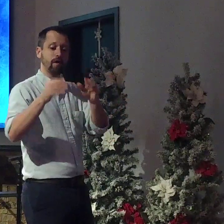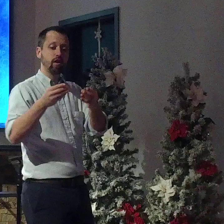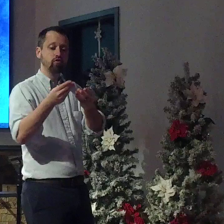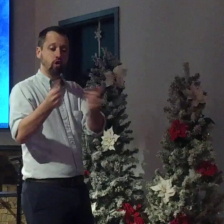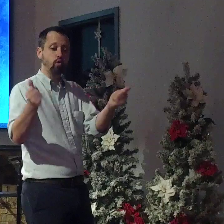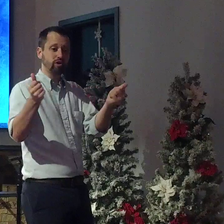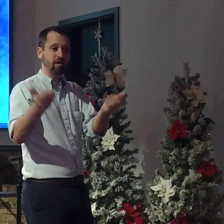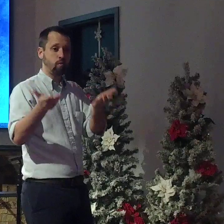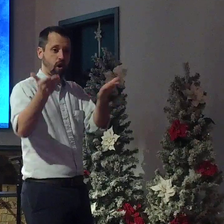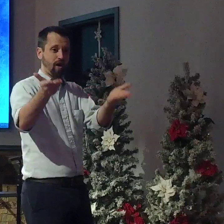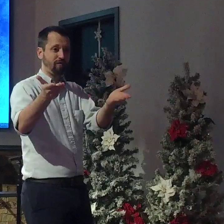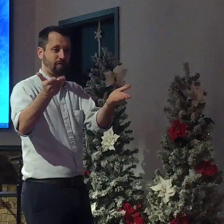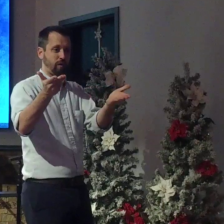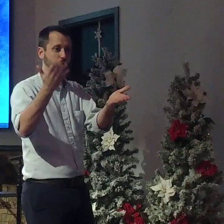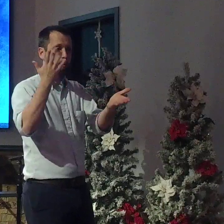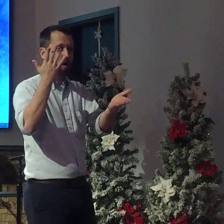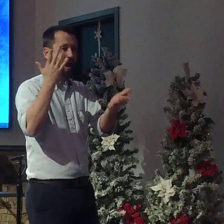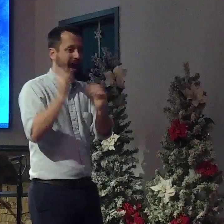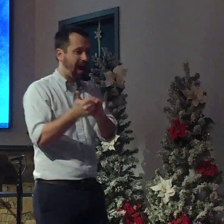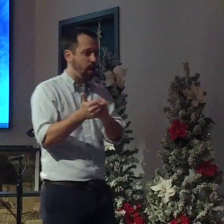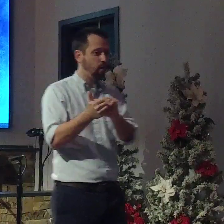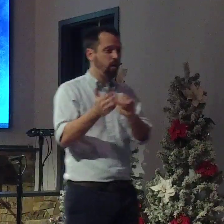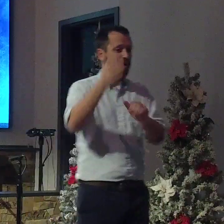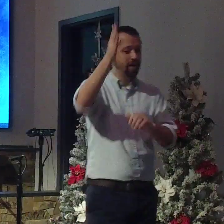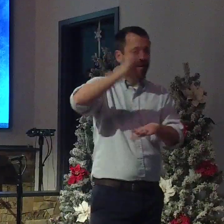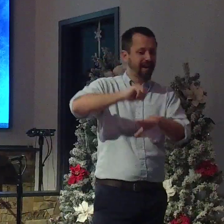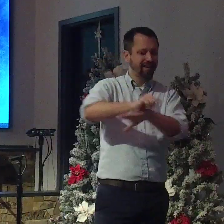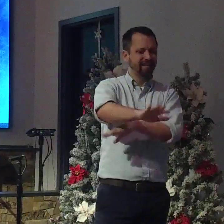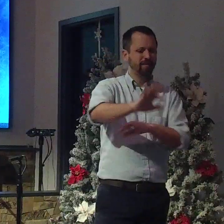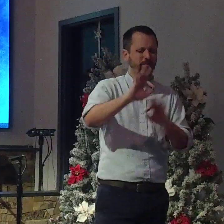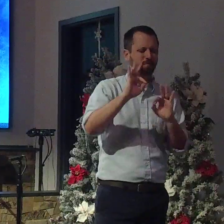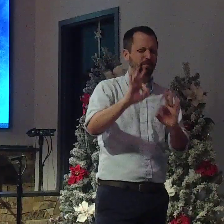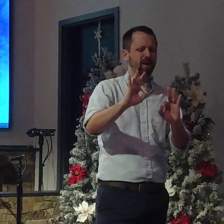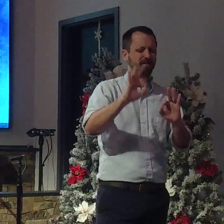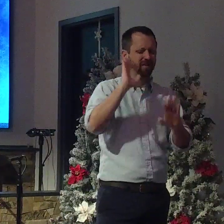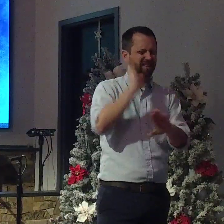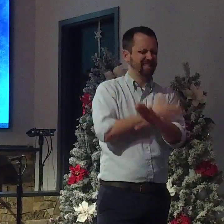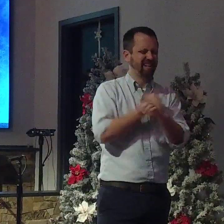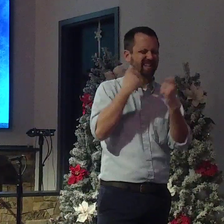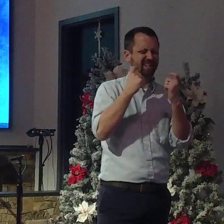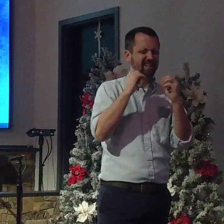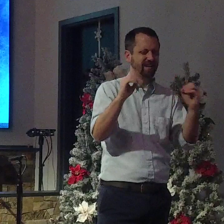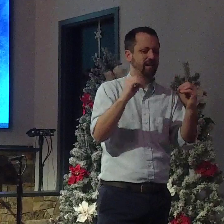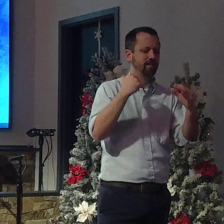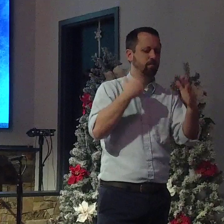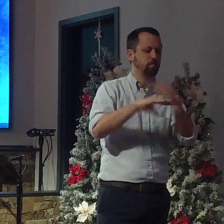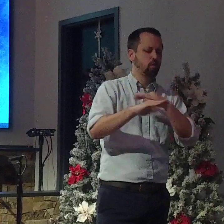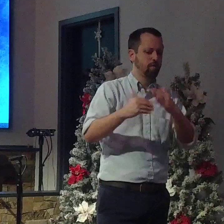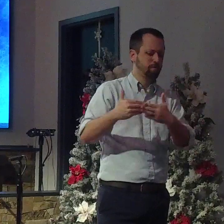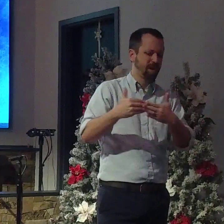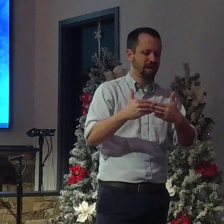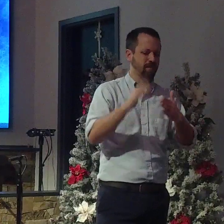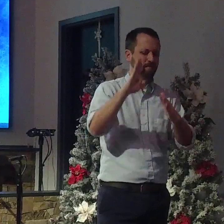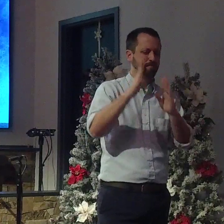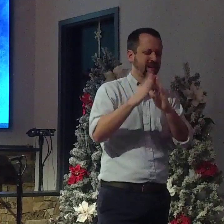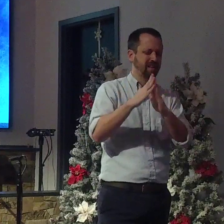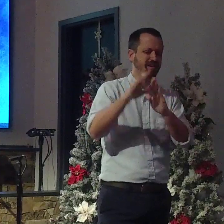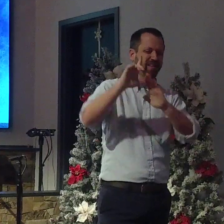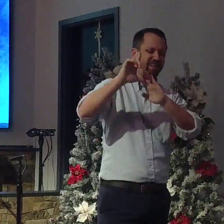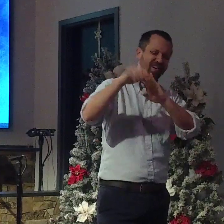die. How would that be possible? Well, but with God, nothing shall be impossible.